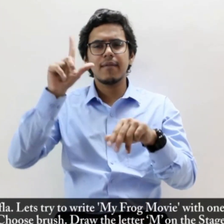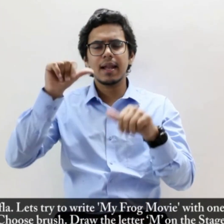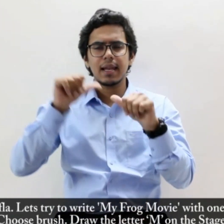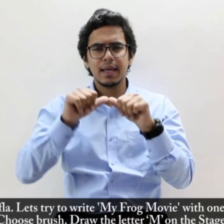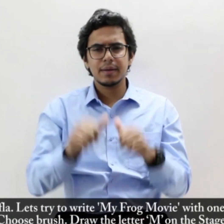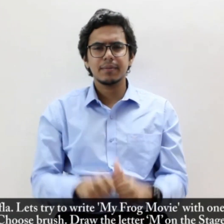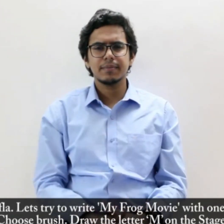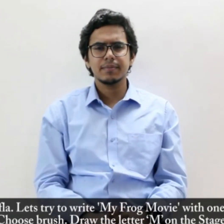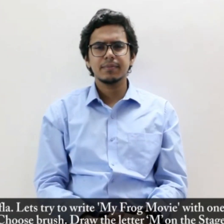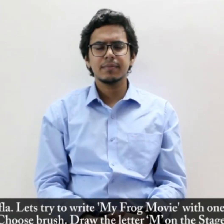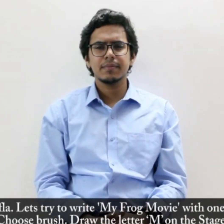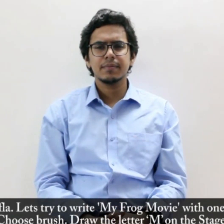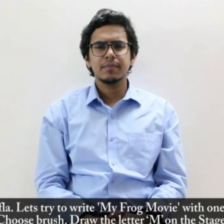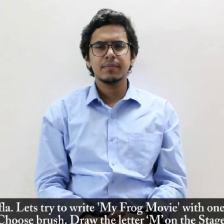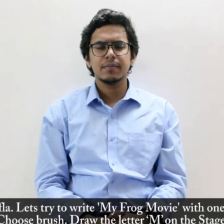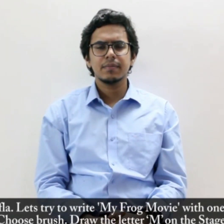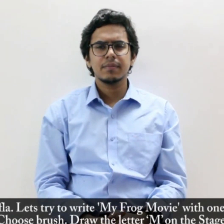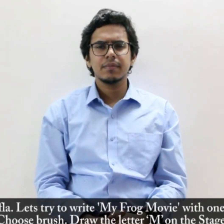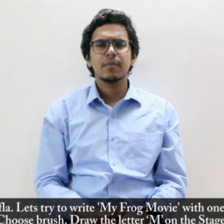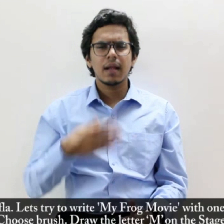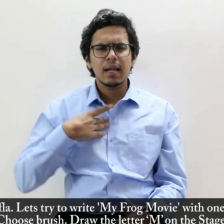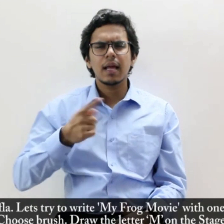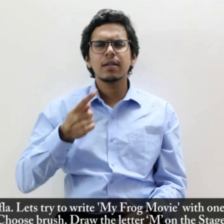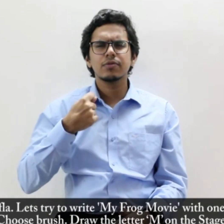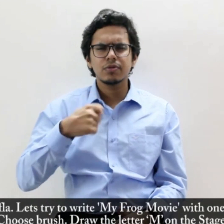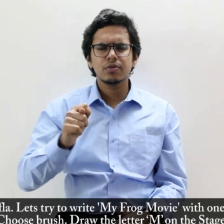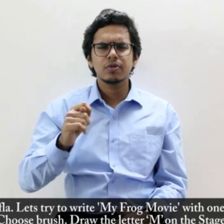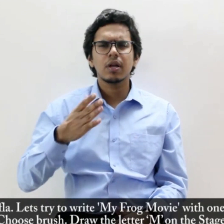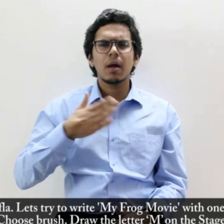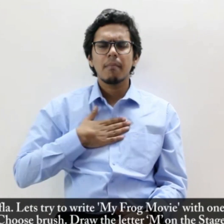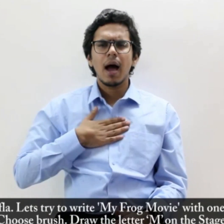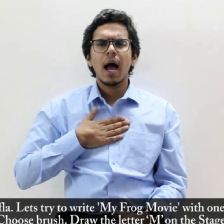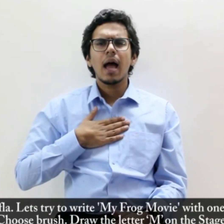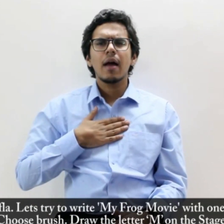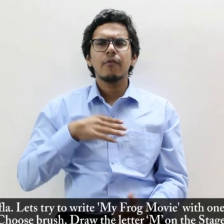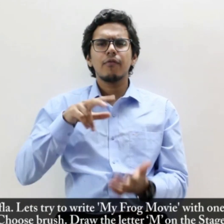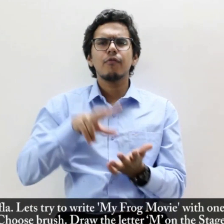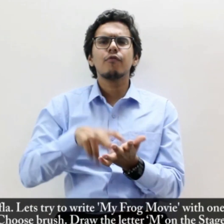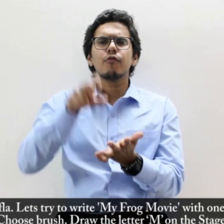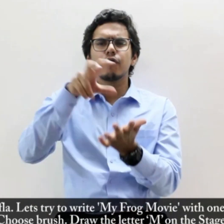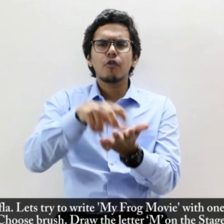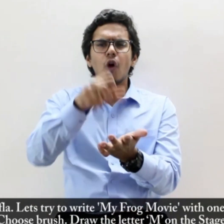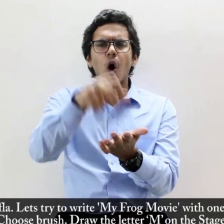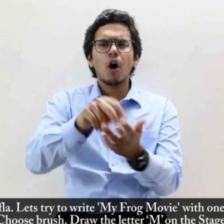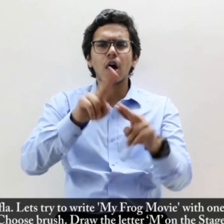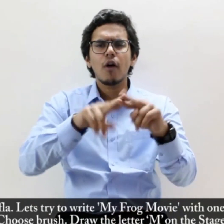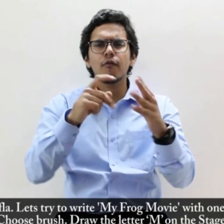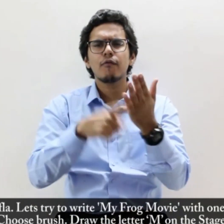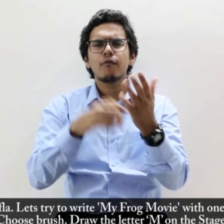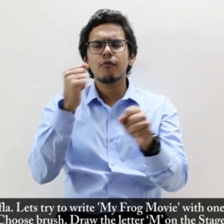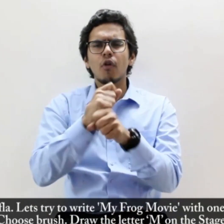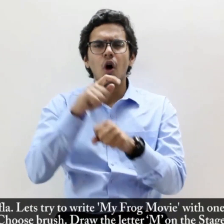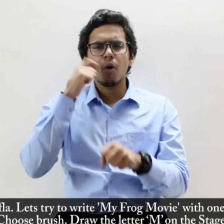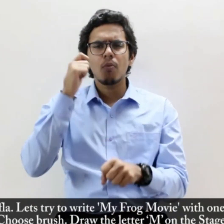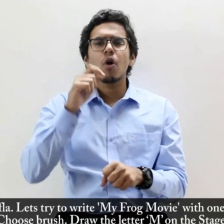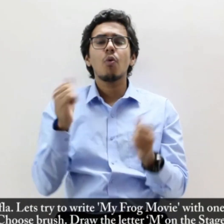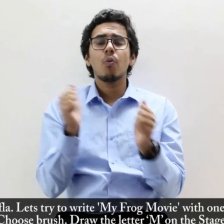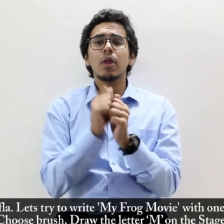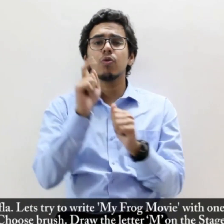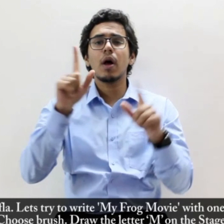mymovie.fla. Let's try to write My Frog Movie with one frame at a time. Choose